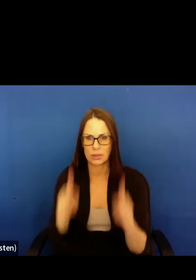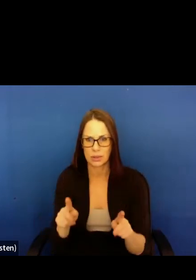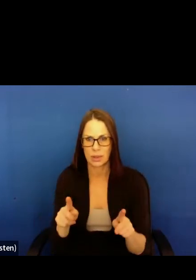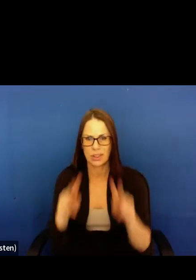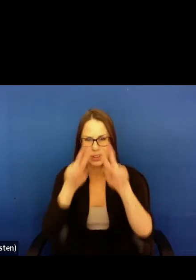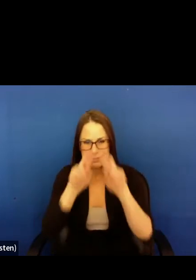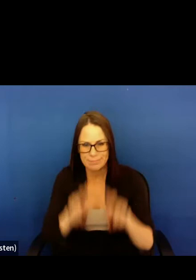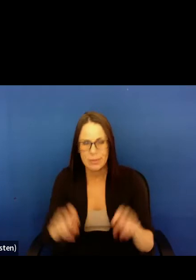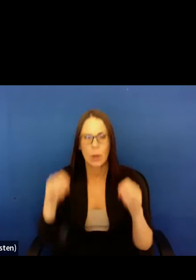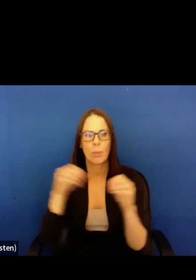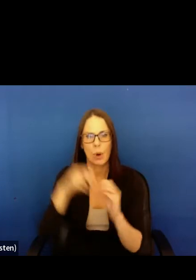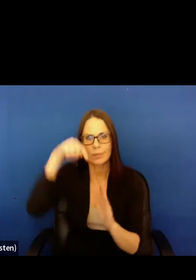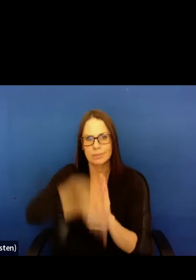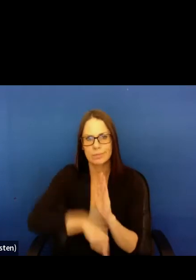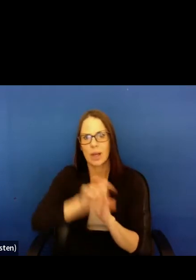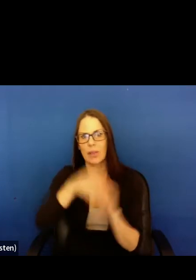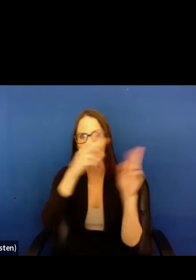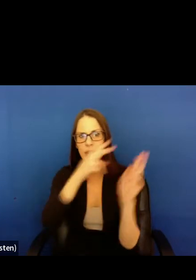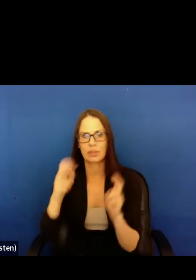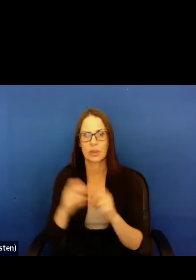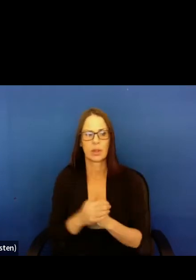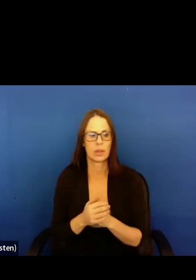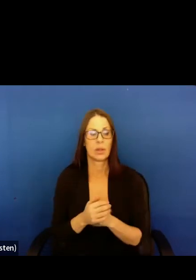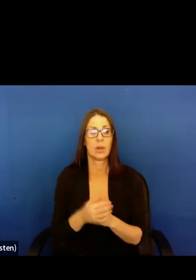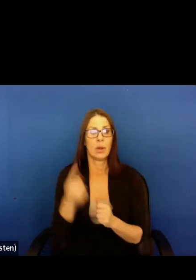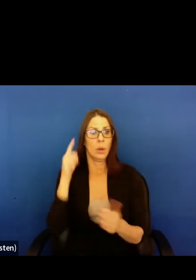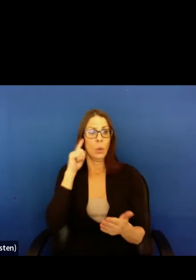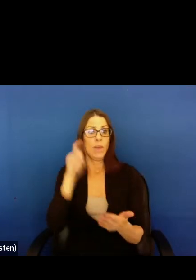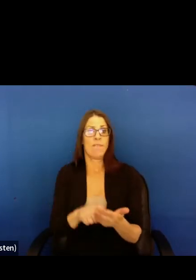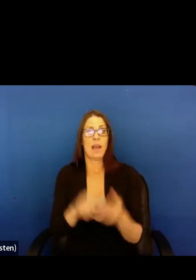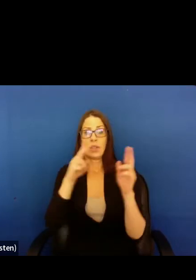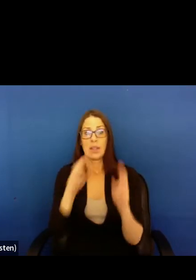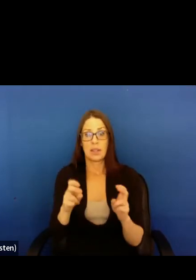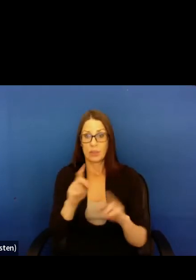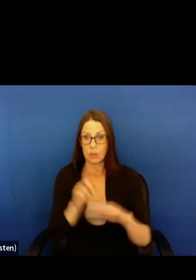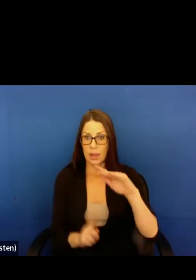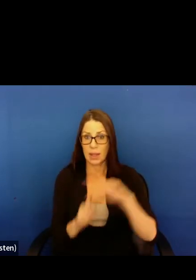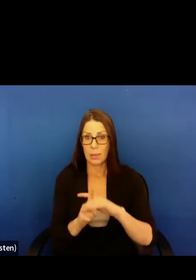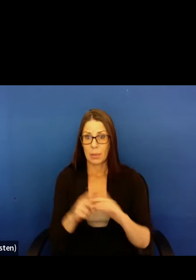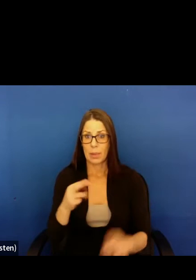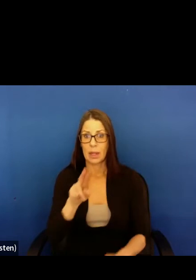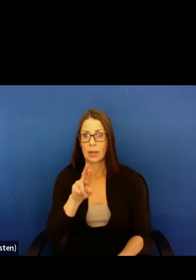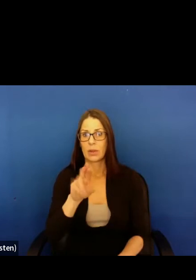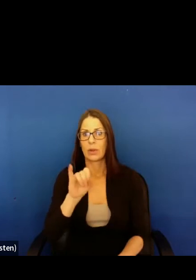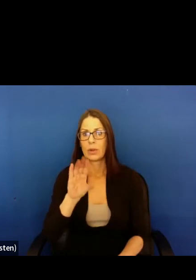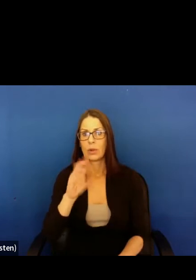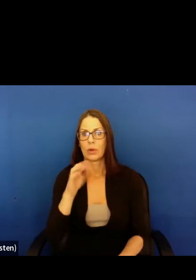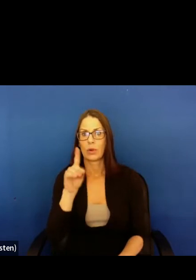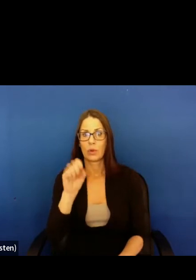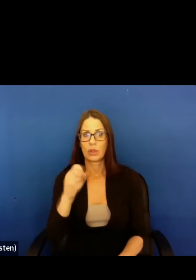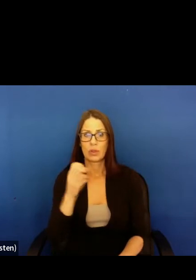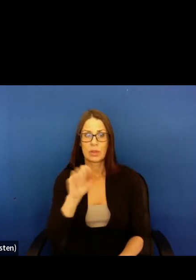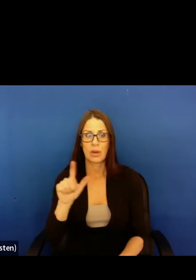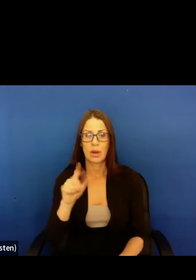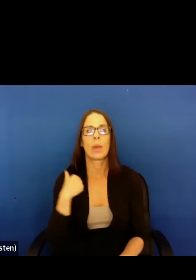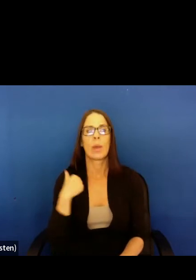into this. We're finding an issue that rose recently at Richards Hall, where there was a list of key issues, and then